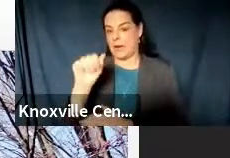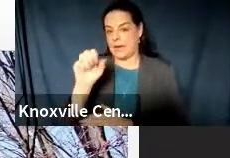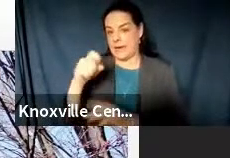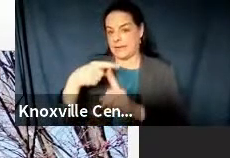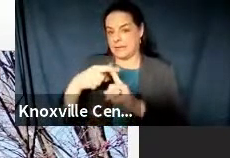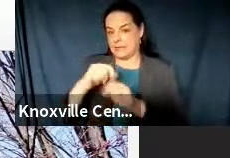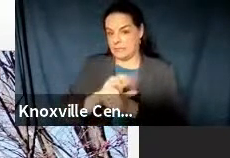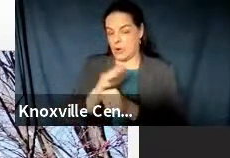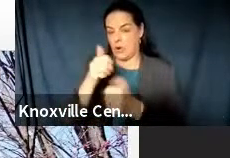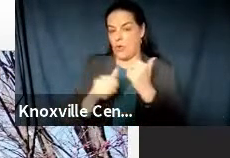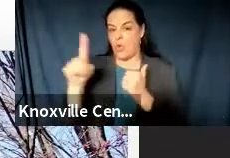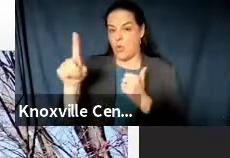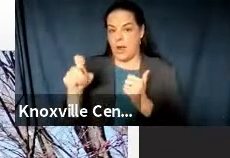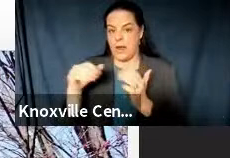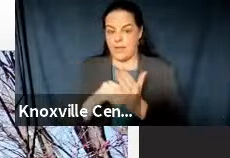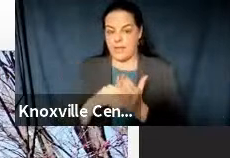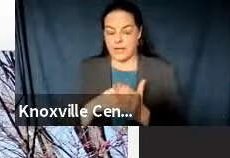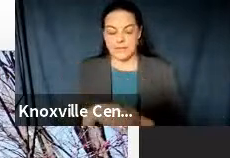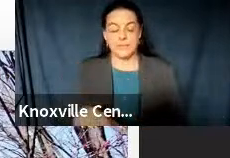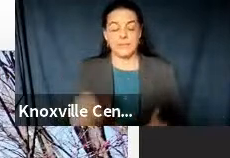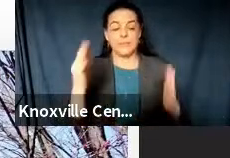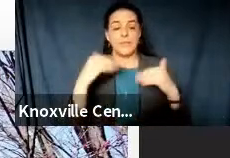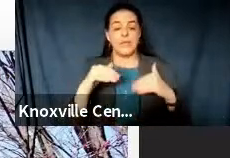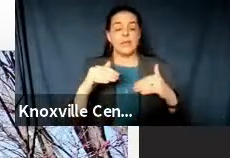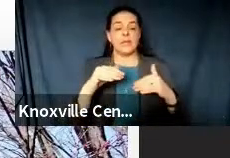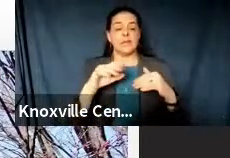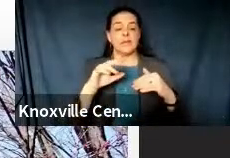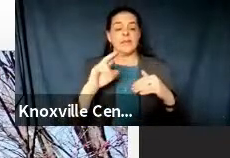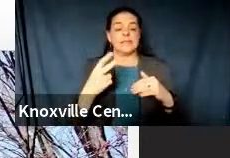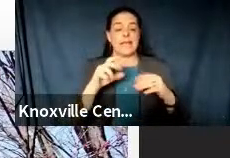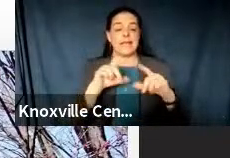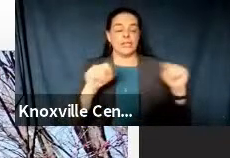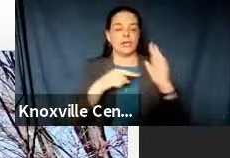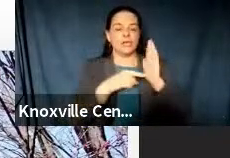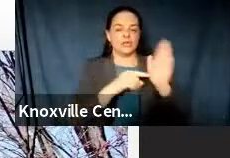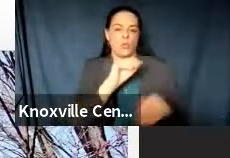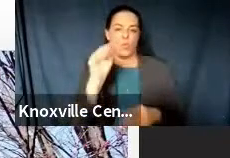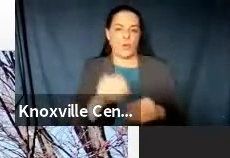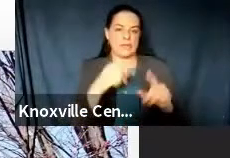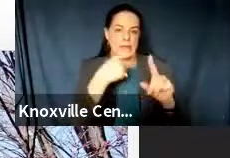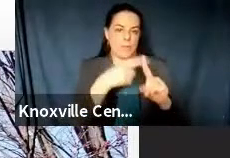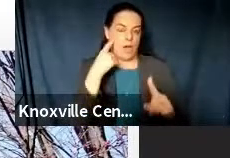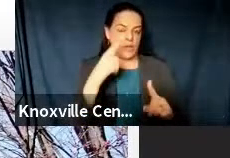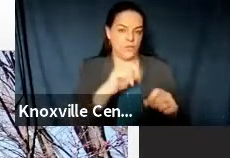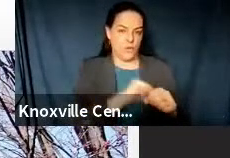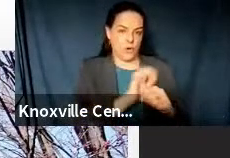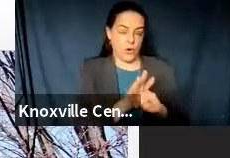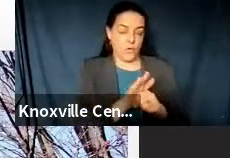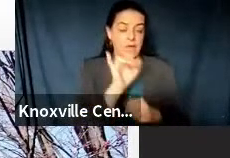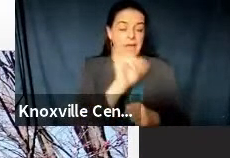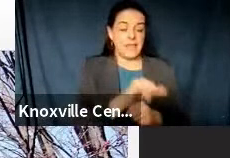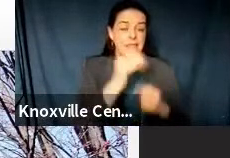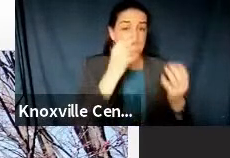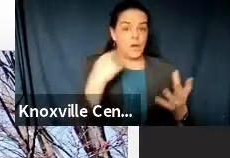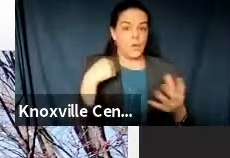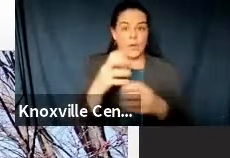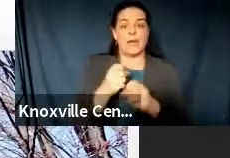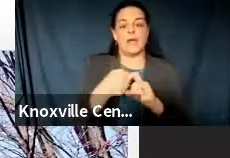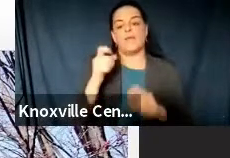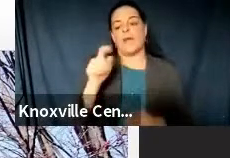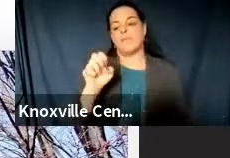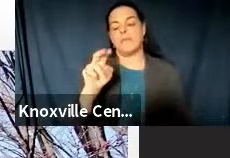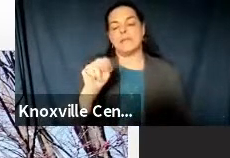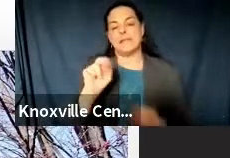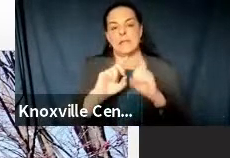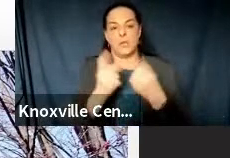100,000. The second chart shows the percent positive for COVID-19. This data is received from the Tennessee Department of Health.